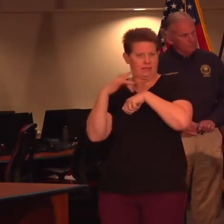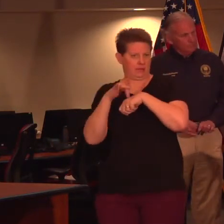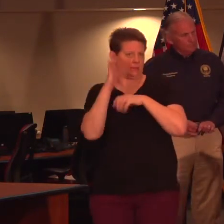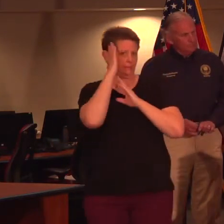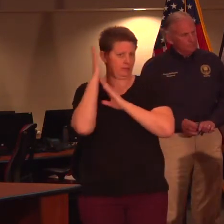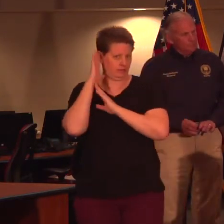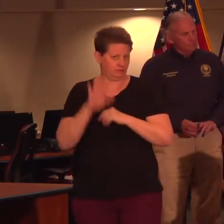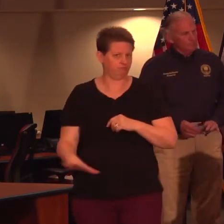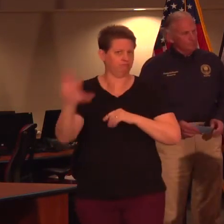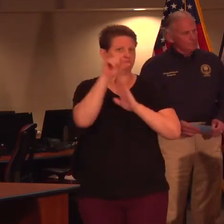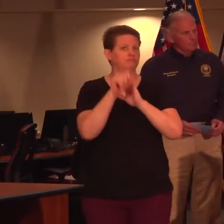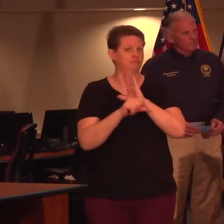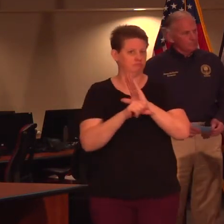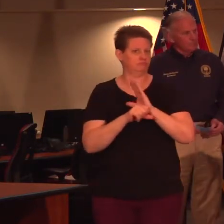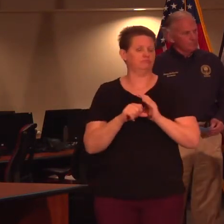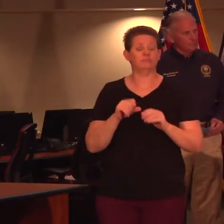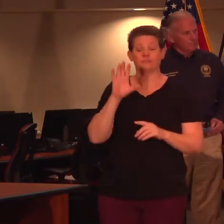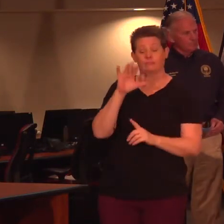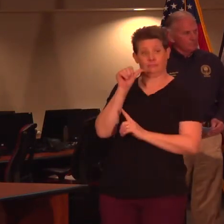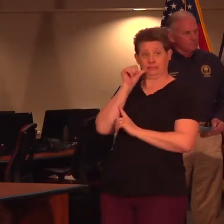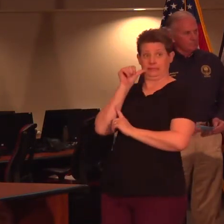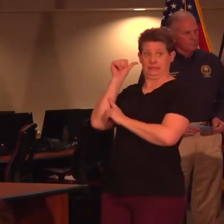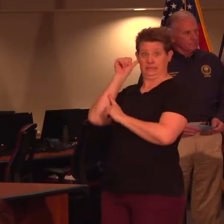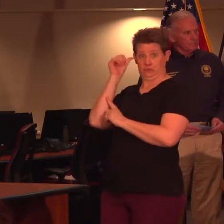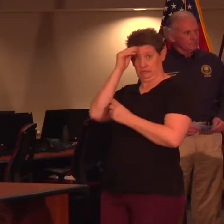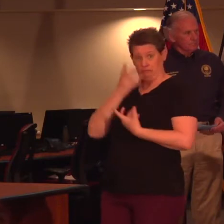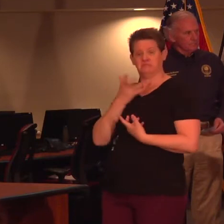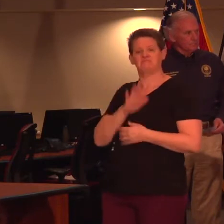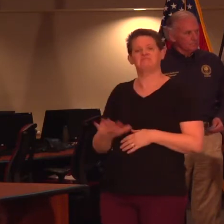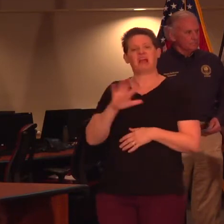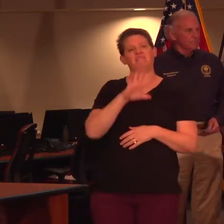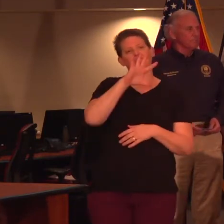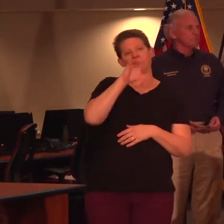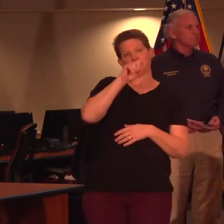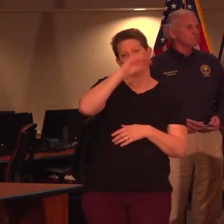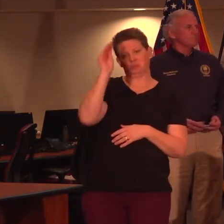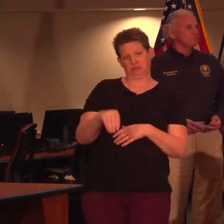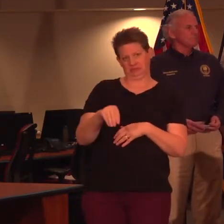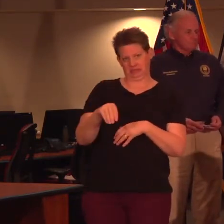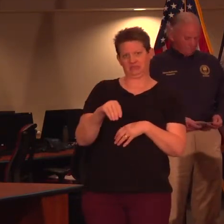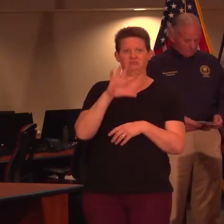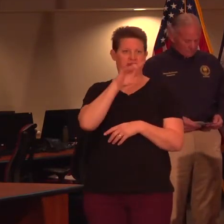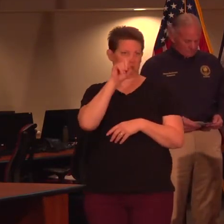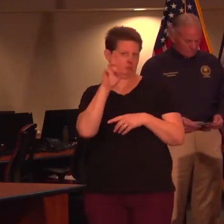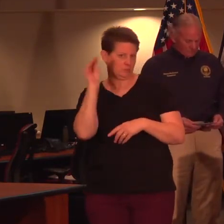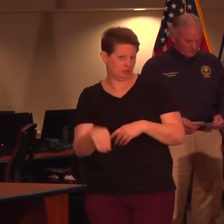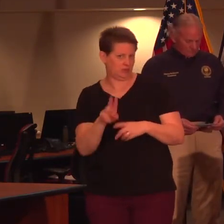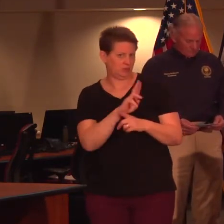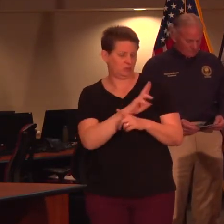beds throughout the state. As of yesterday, we are at approximately 51% capacity with